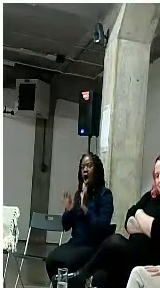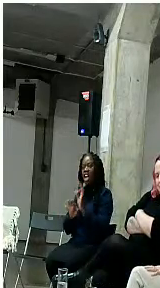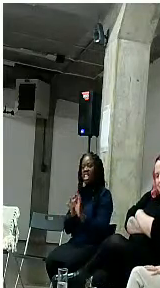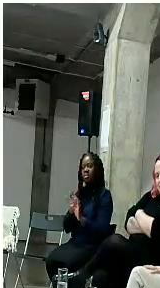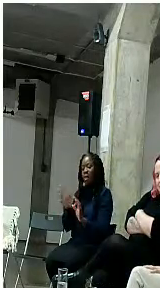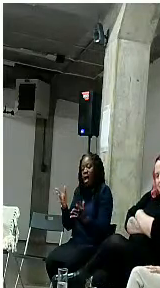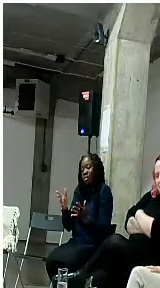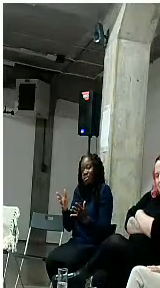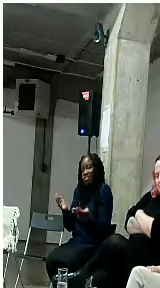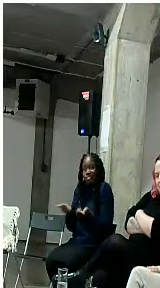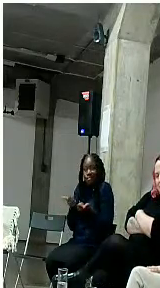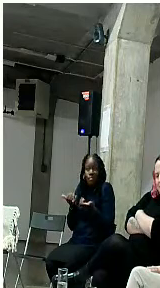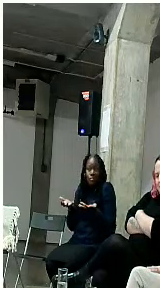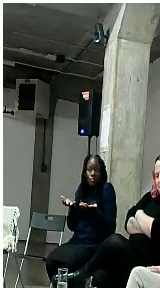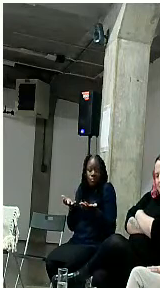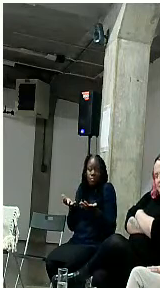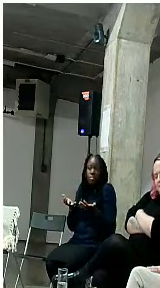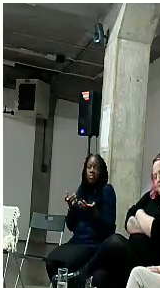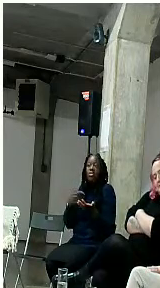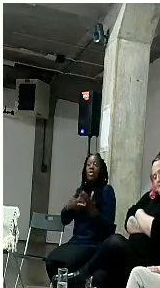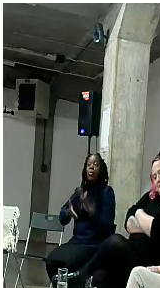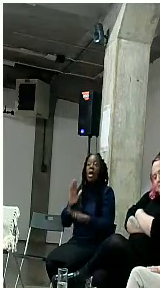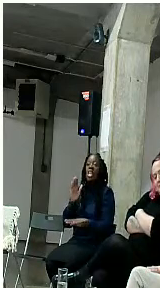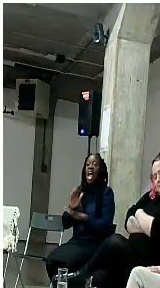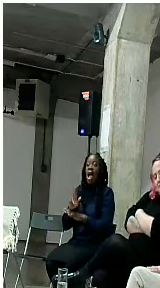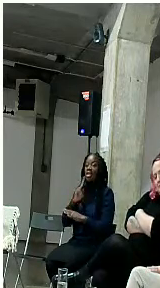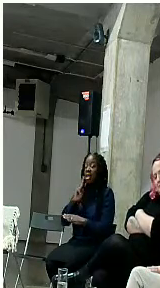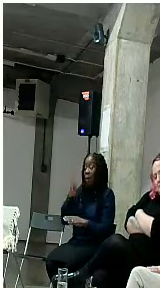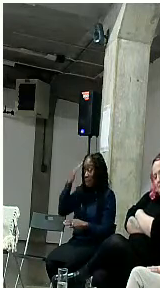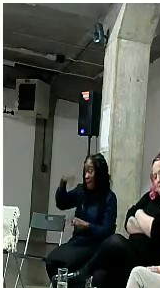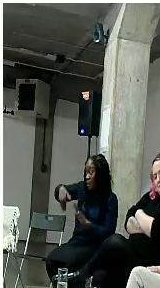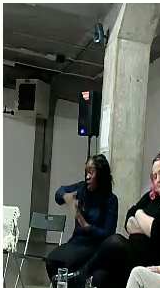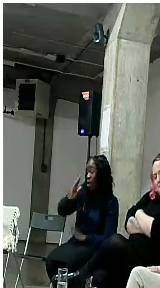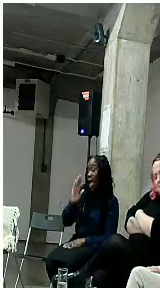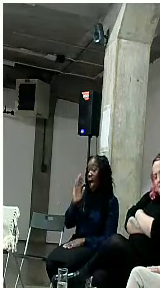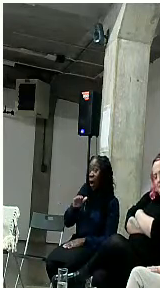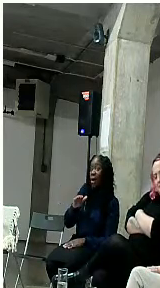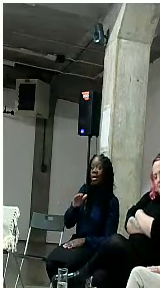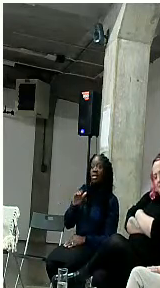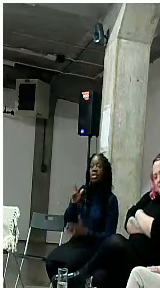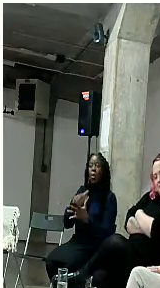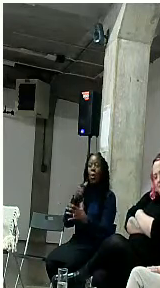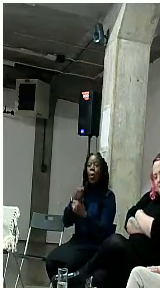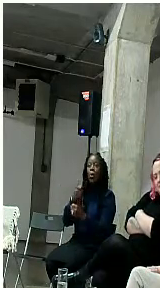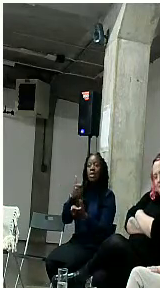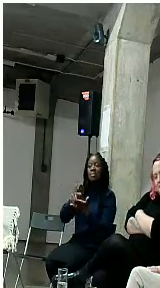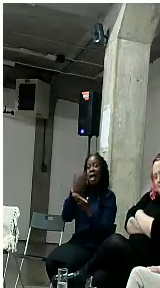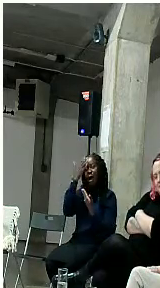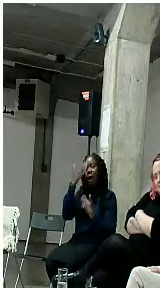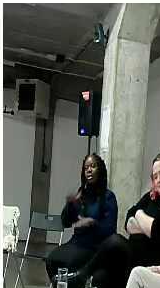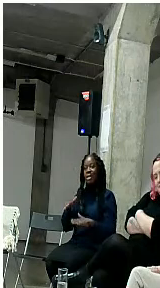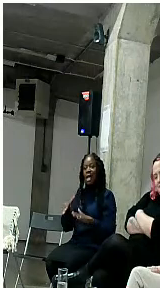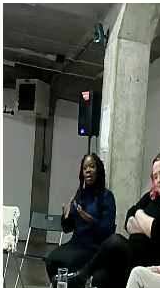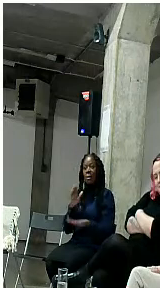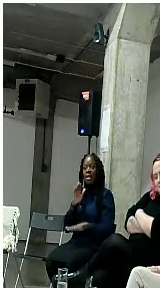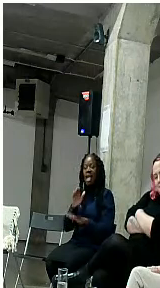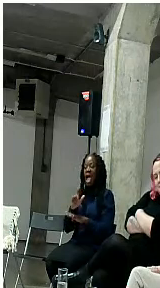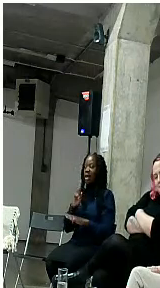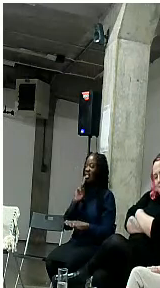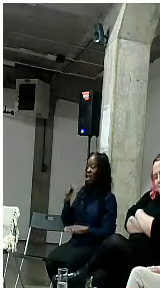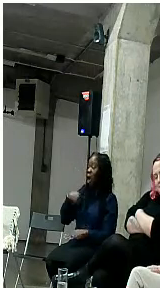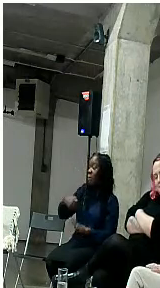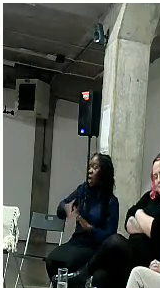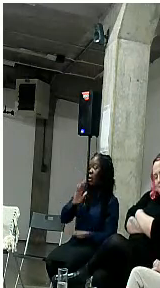So he went out. He said, Mum, I'm going out. This is the August bank holiday. I'm going